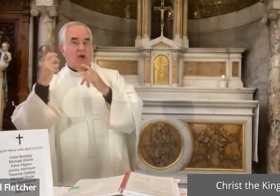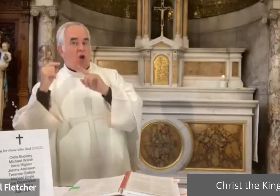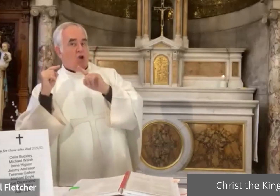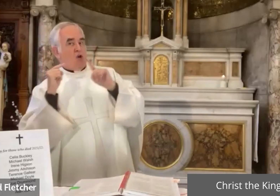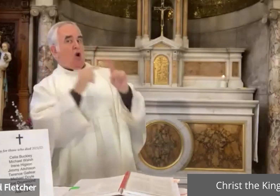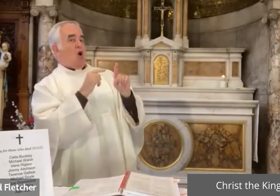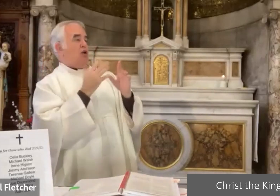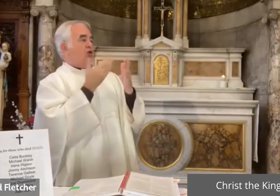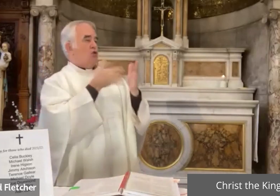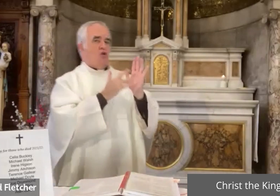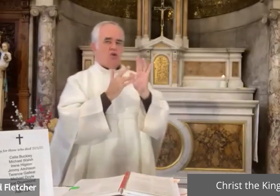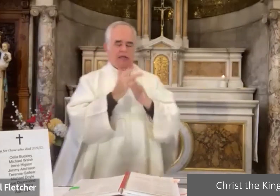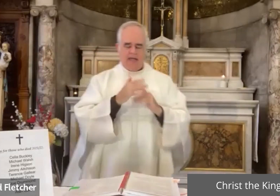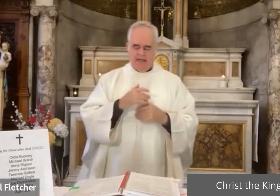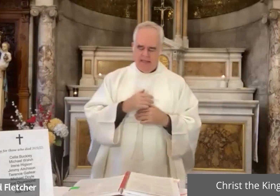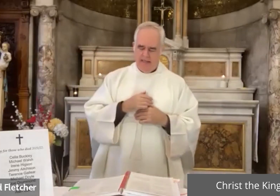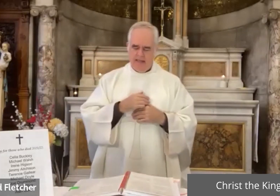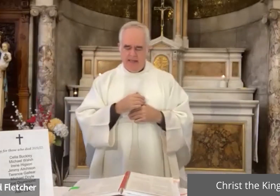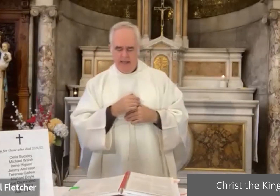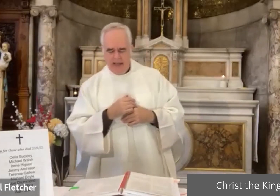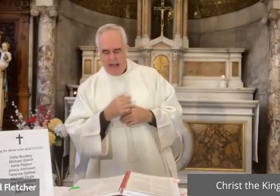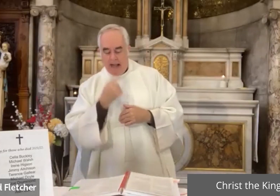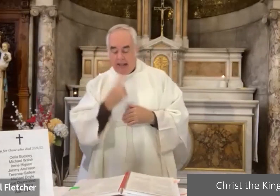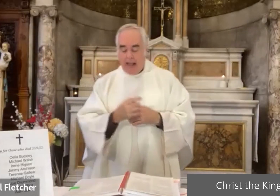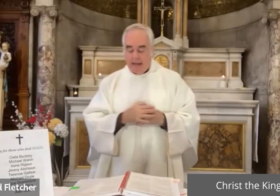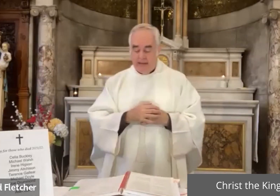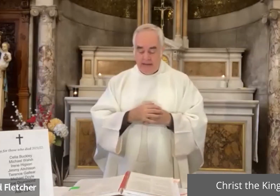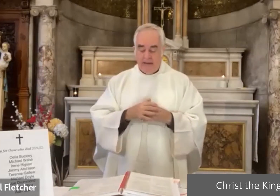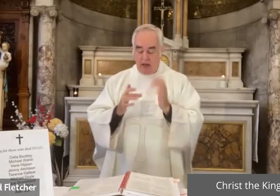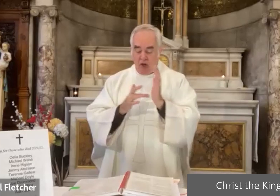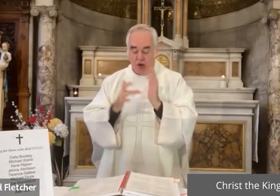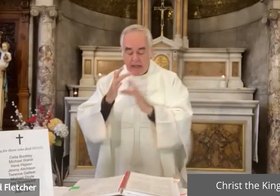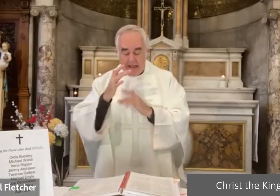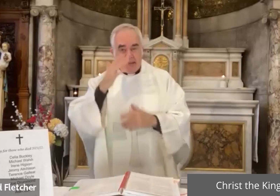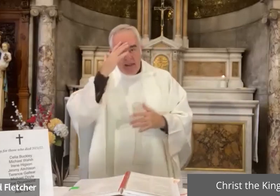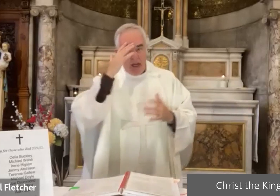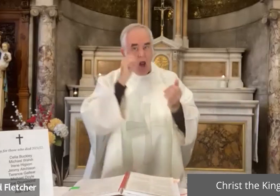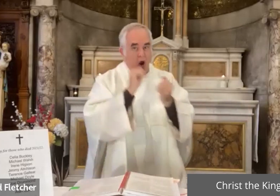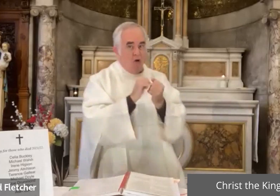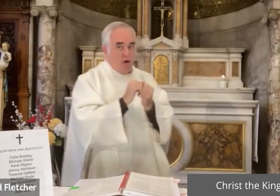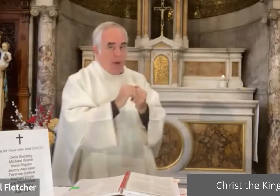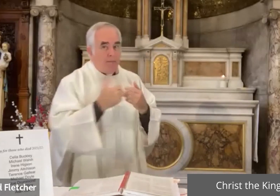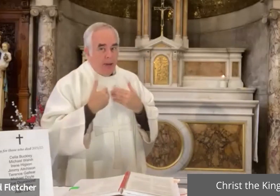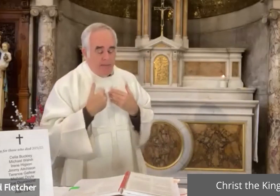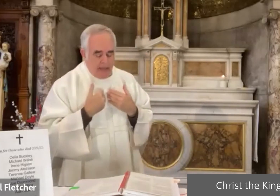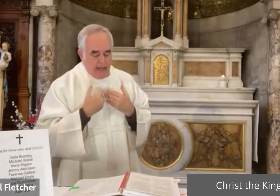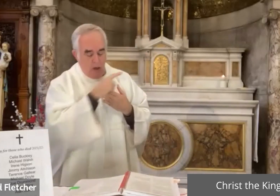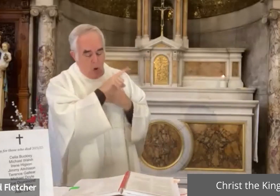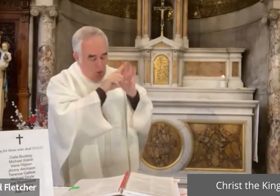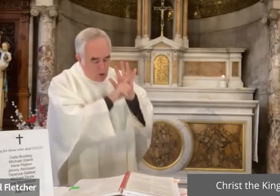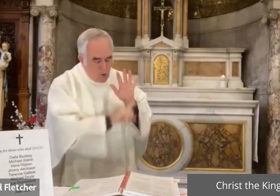thief turned to Jesus and said, "Jesus, remember